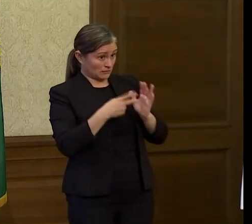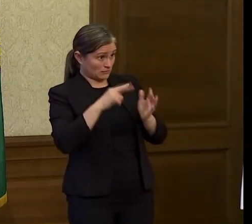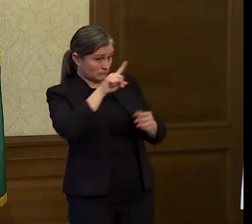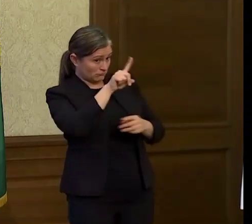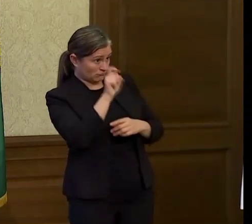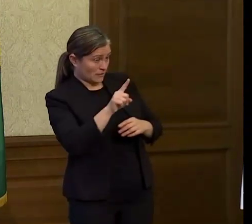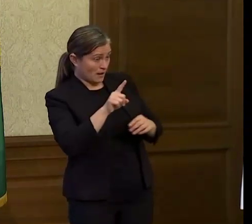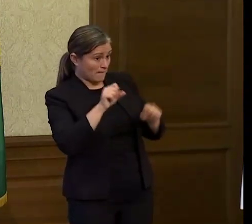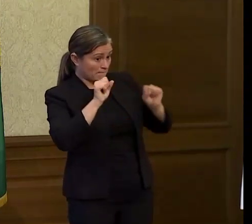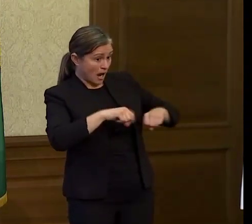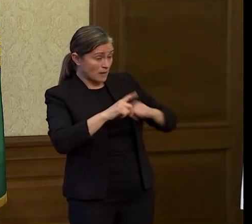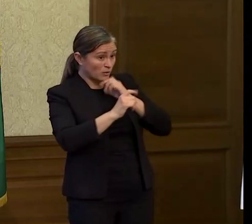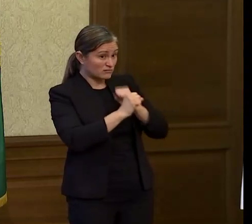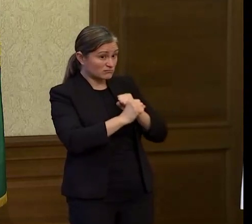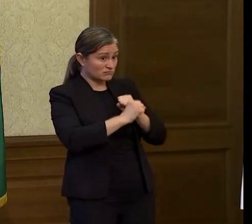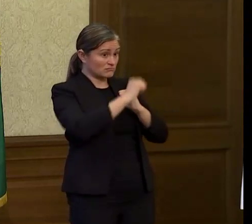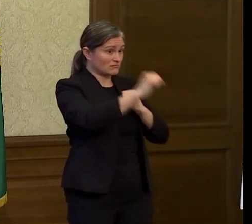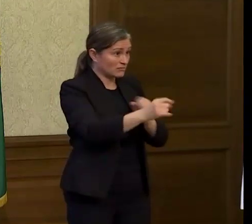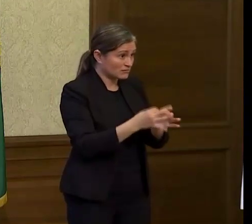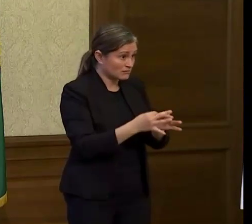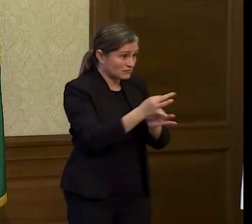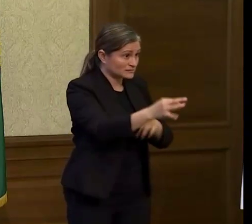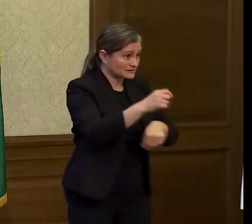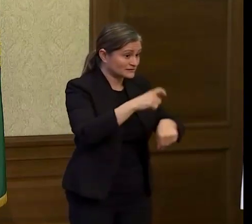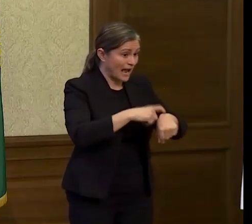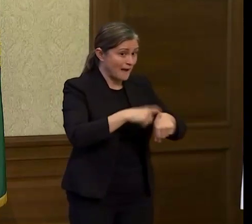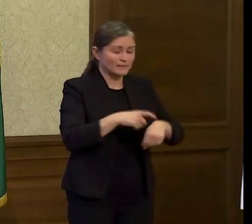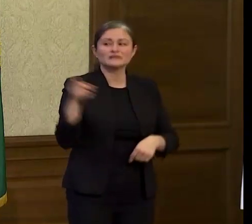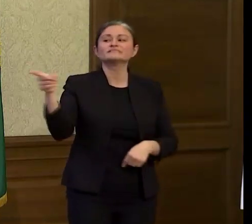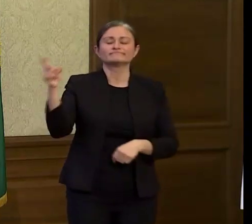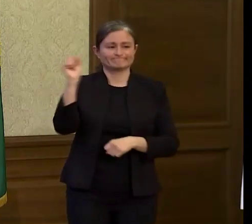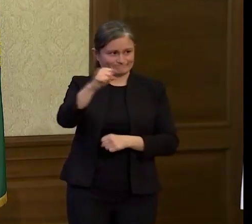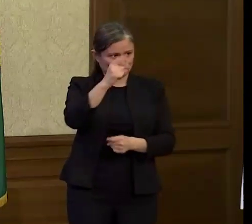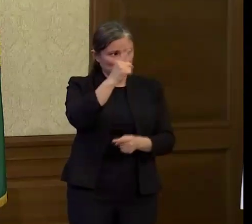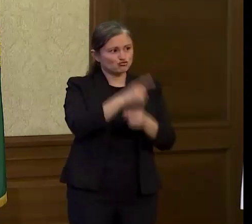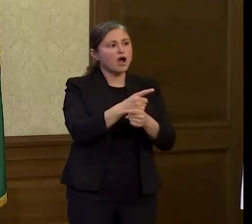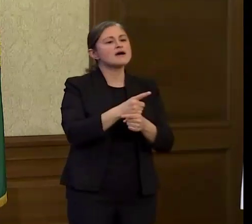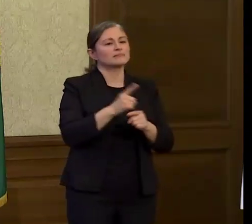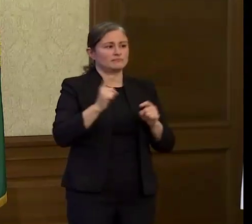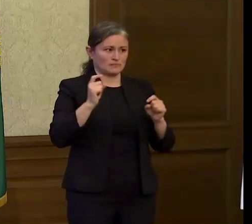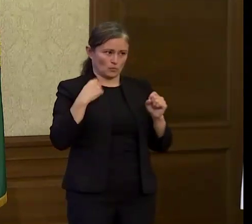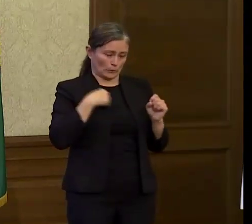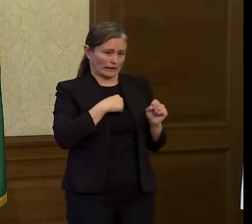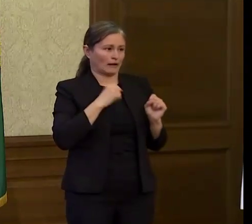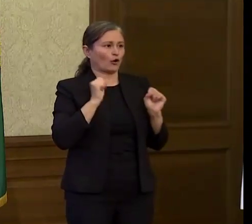very hopeful that because Washingtonians are being so committed to this, we would